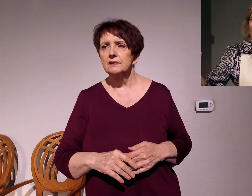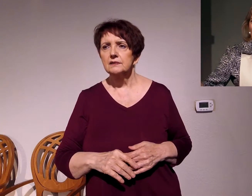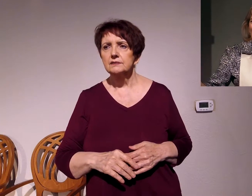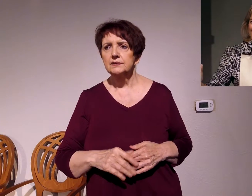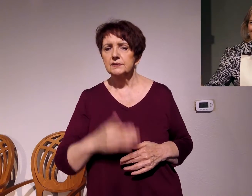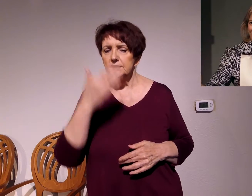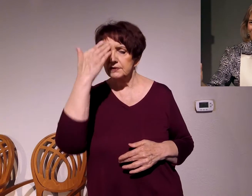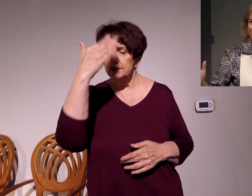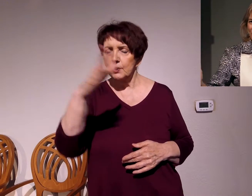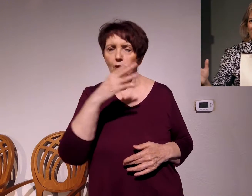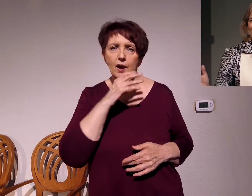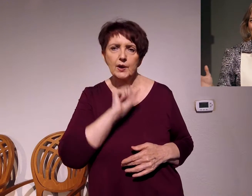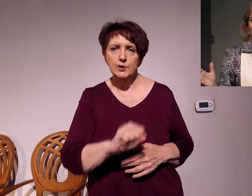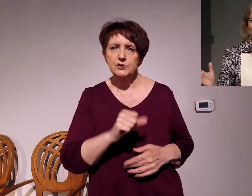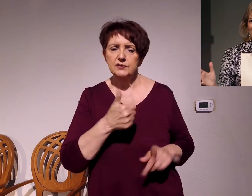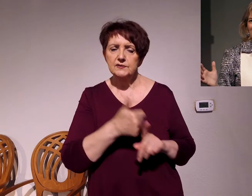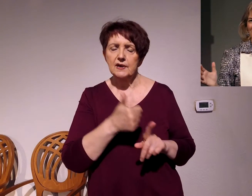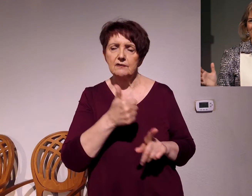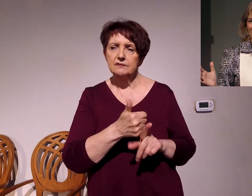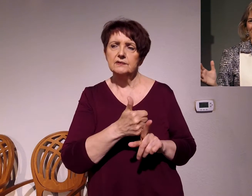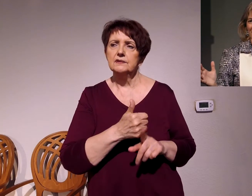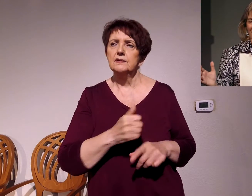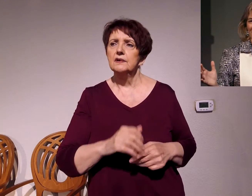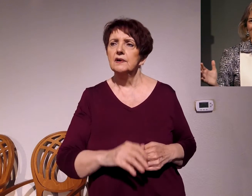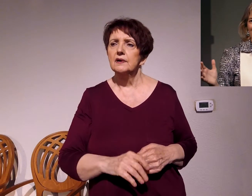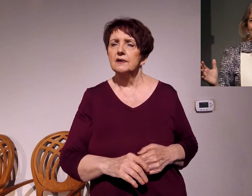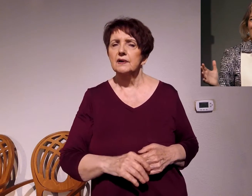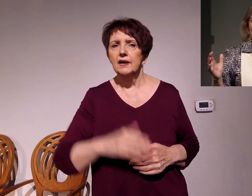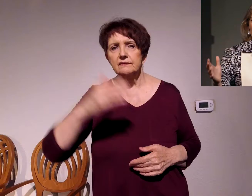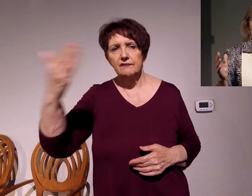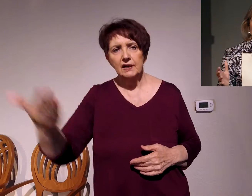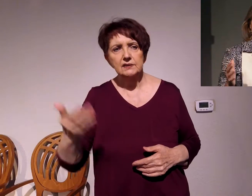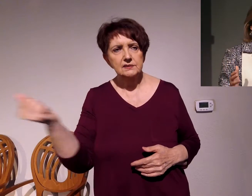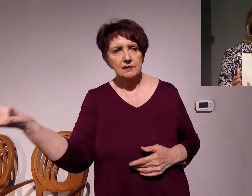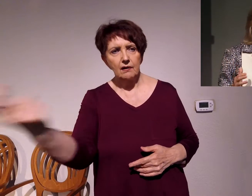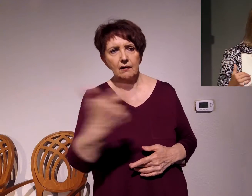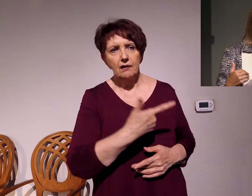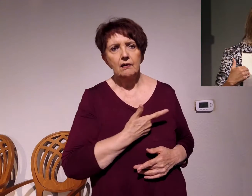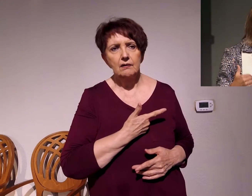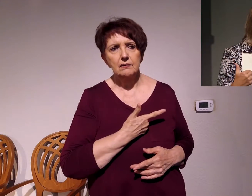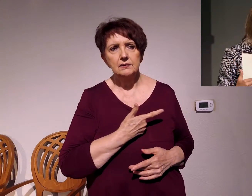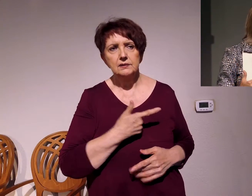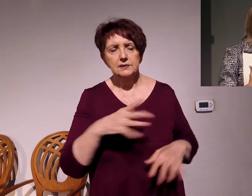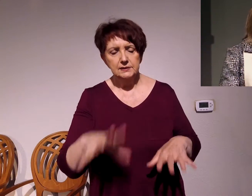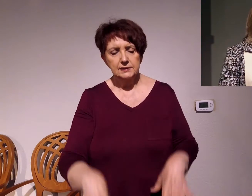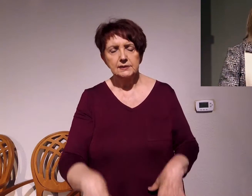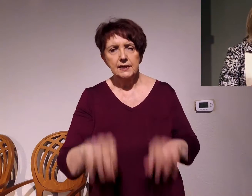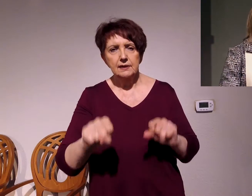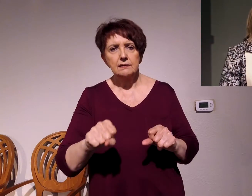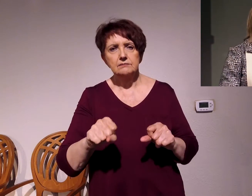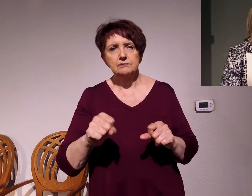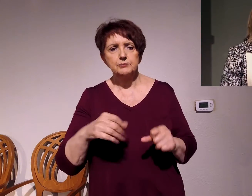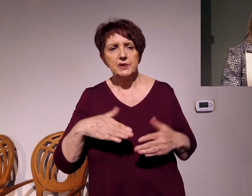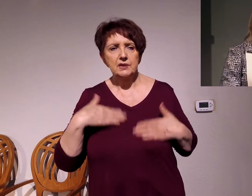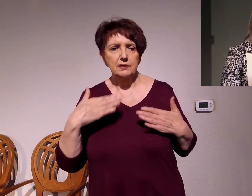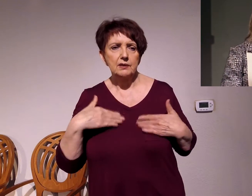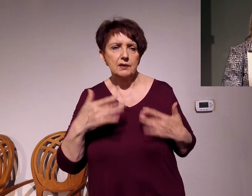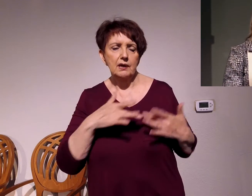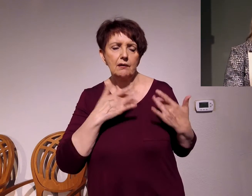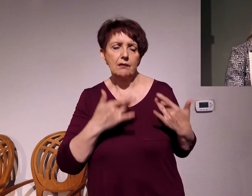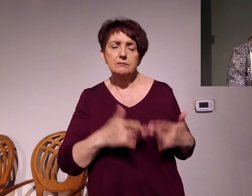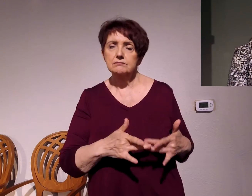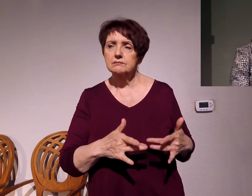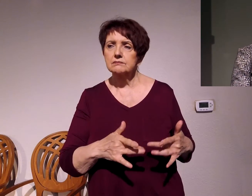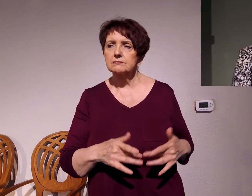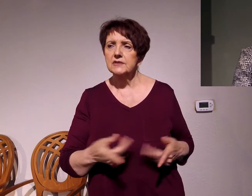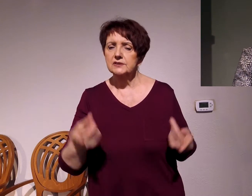and knows no age to itself. I invite us all to take up being young